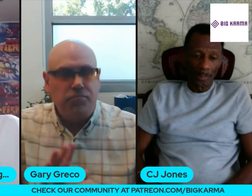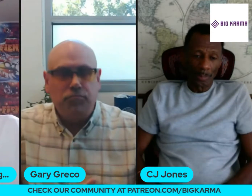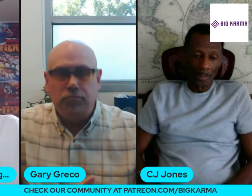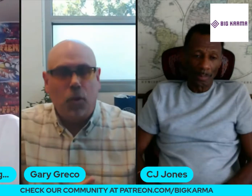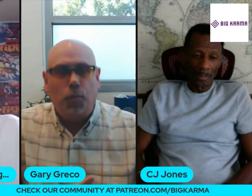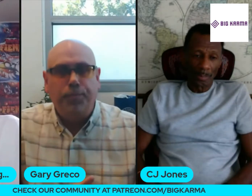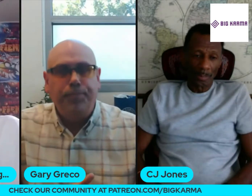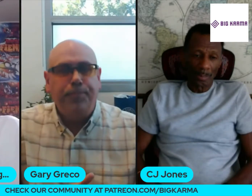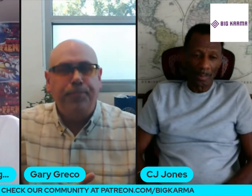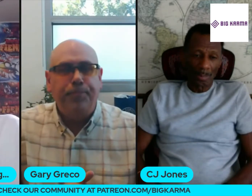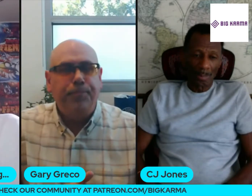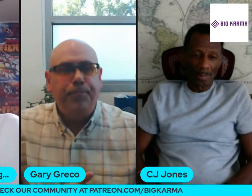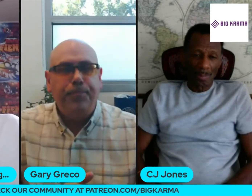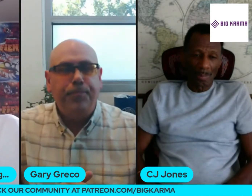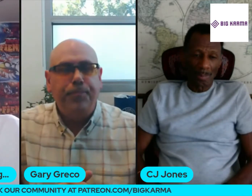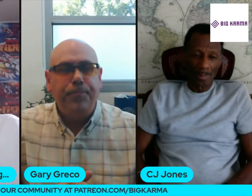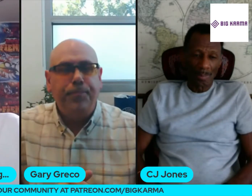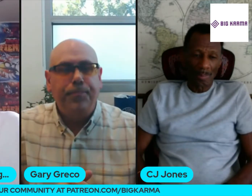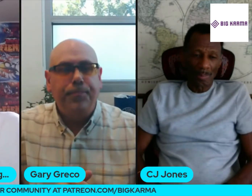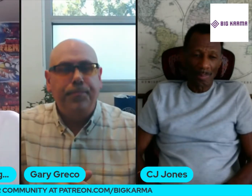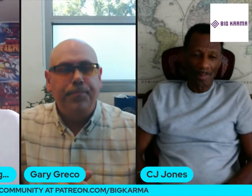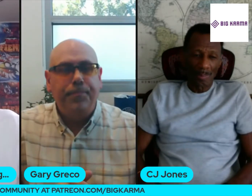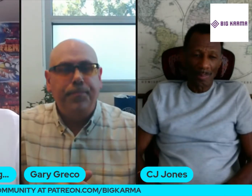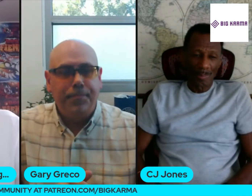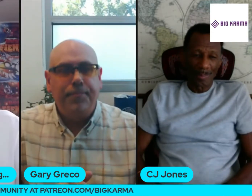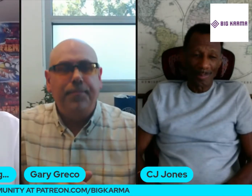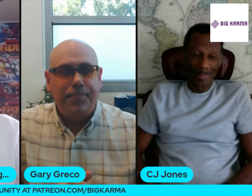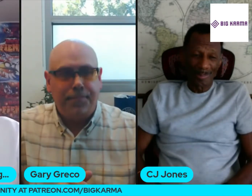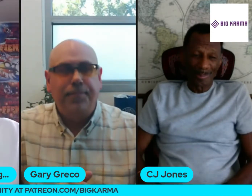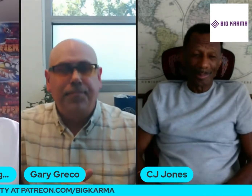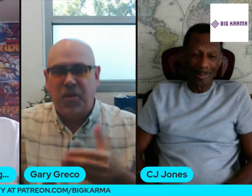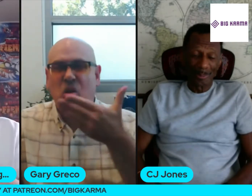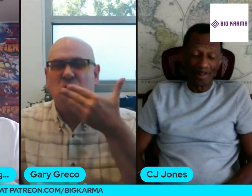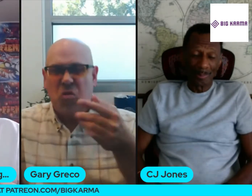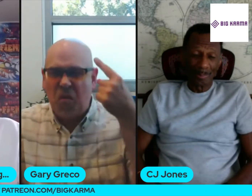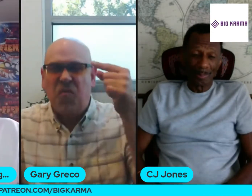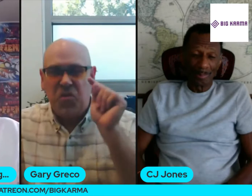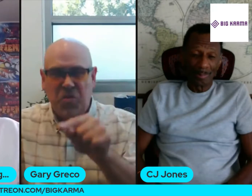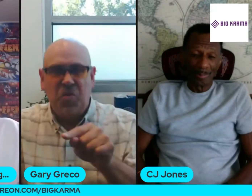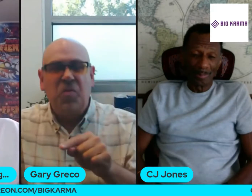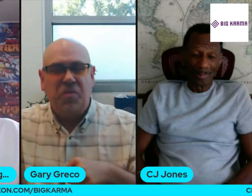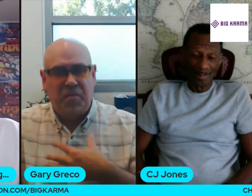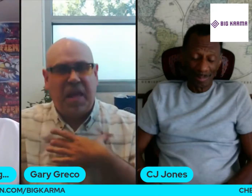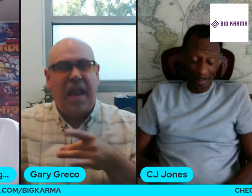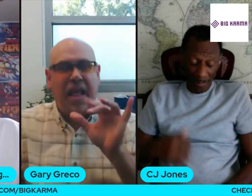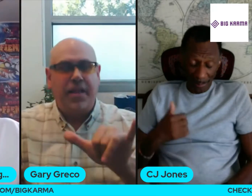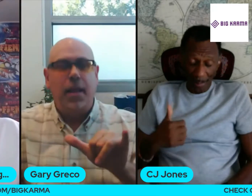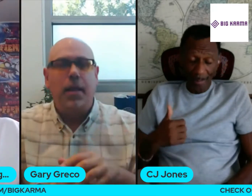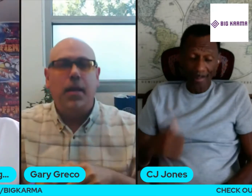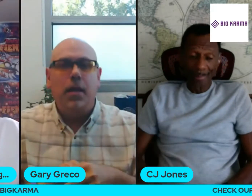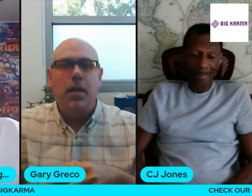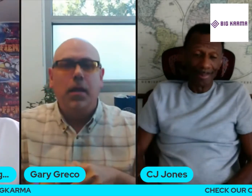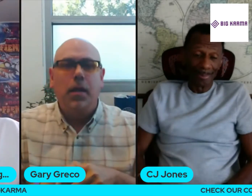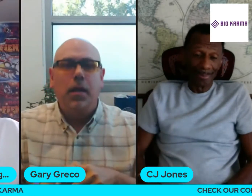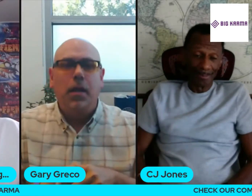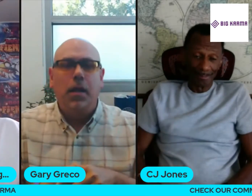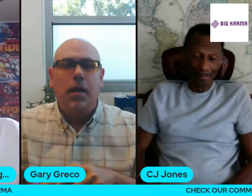enough. Nope. All right, good for you. I like that because